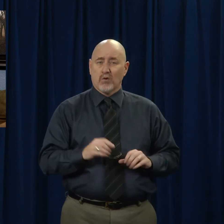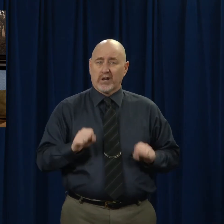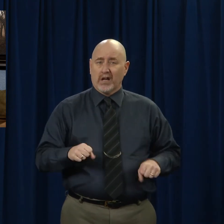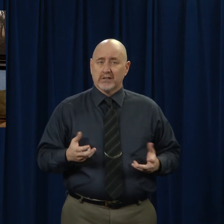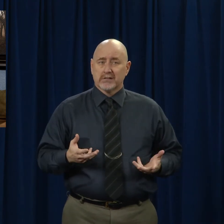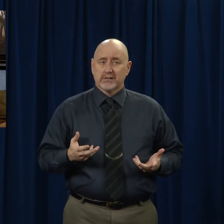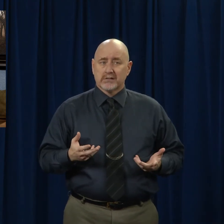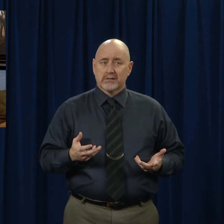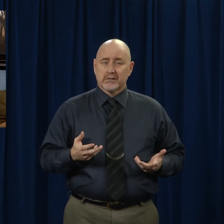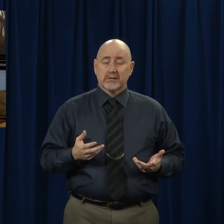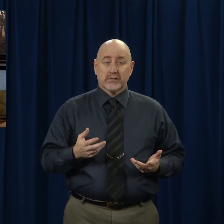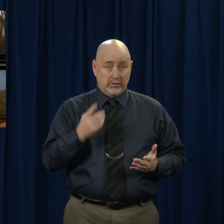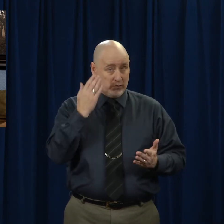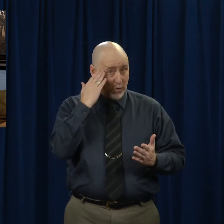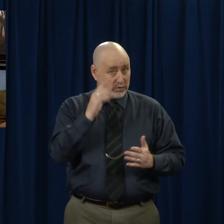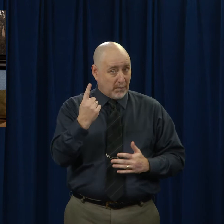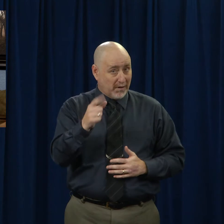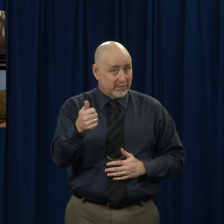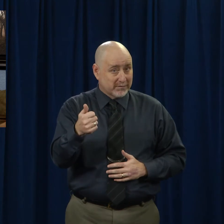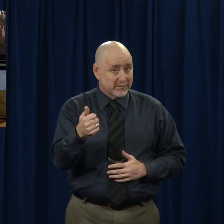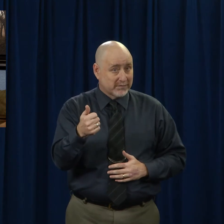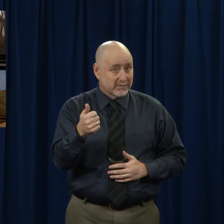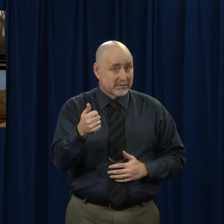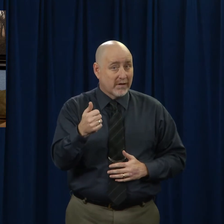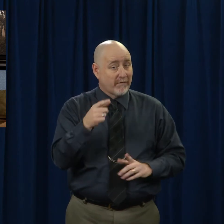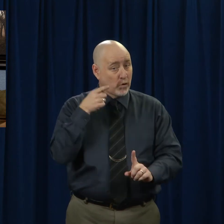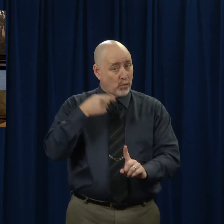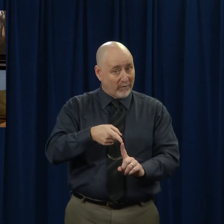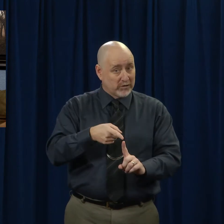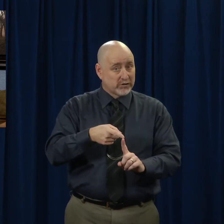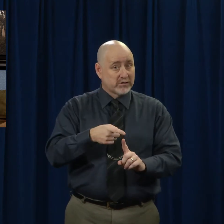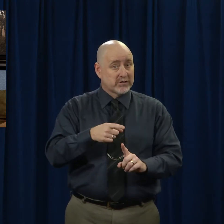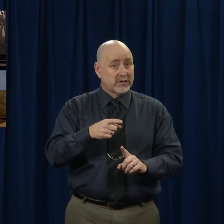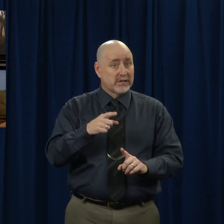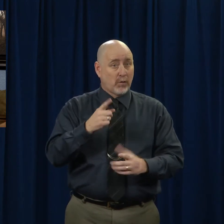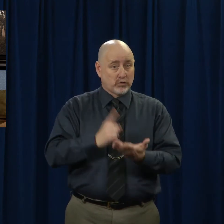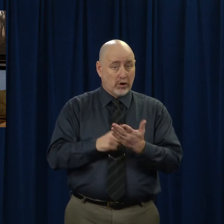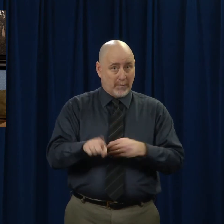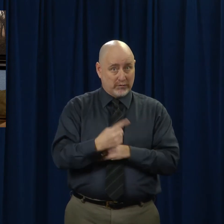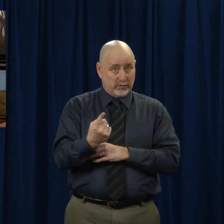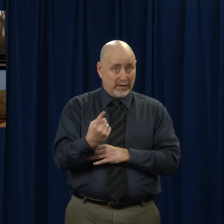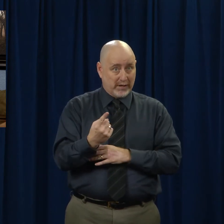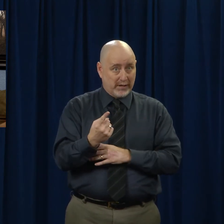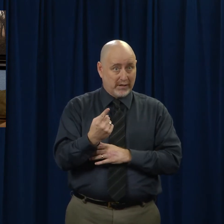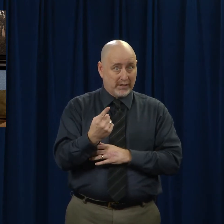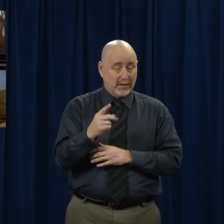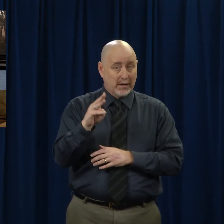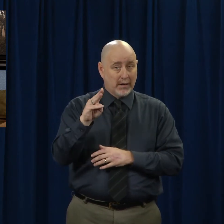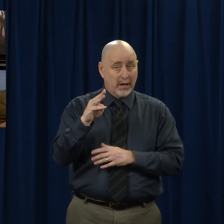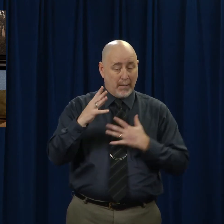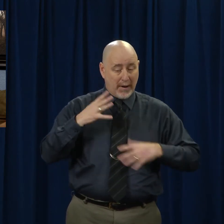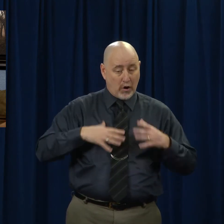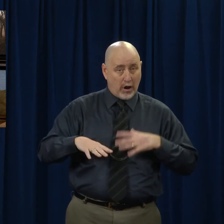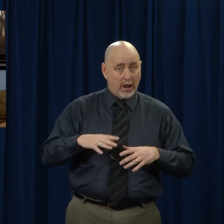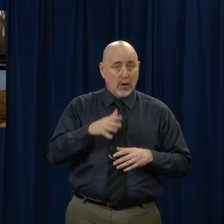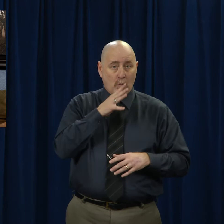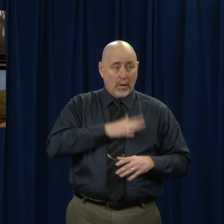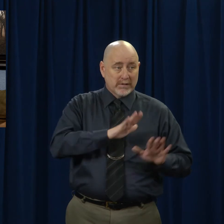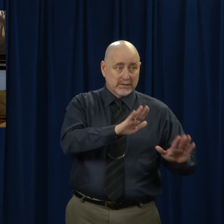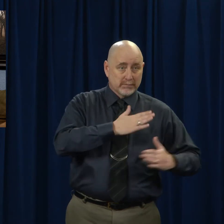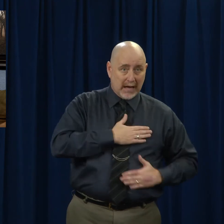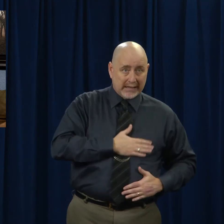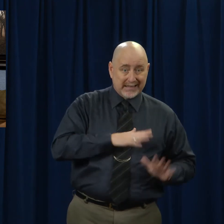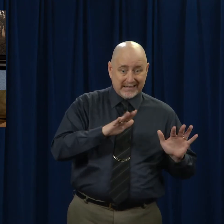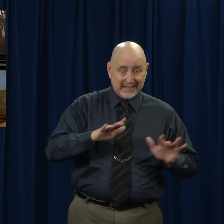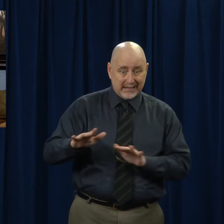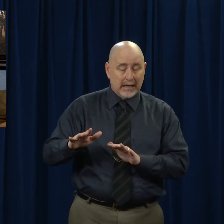all. I want you to know something, though. In reference to the subject we're discussing right now, about apparel and about a woman's body